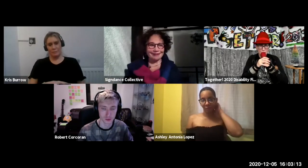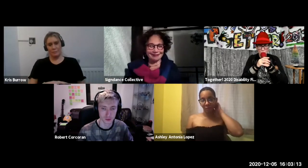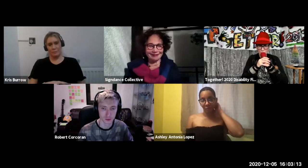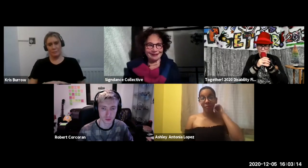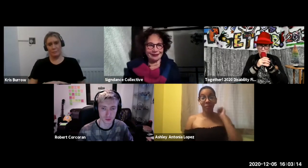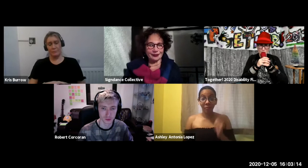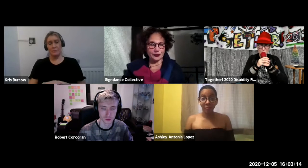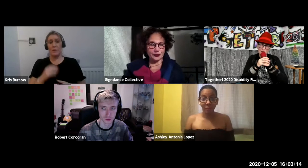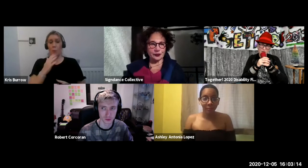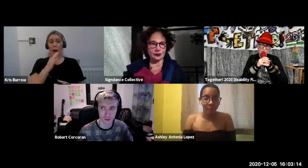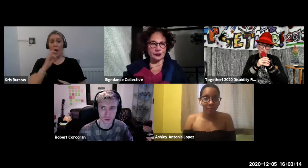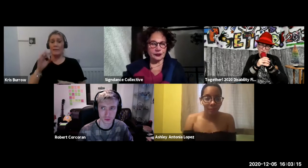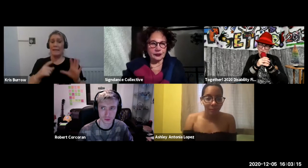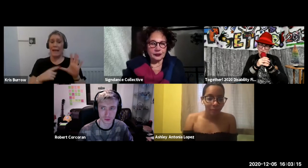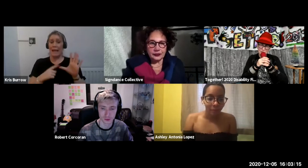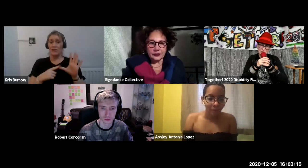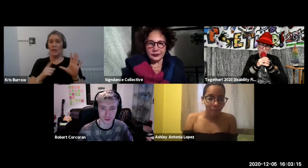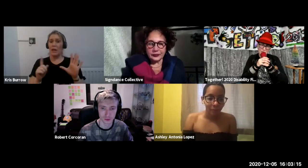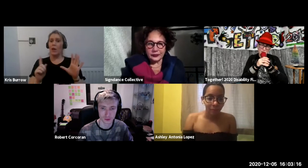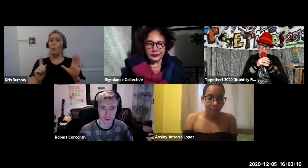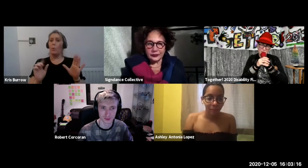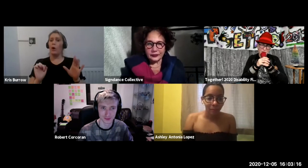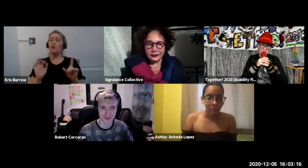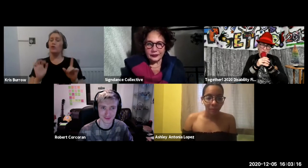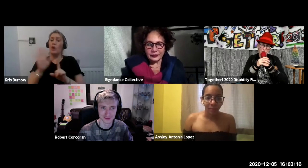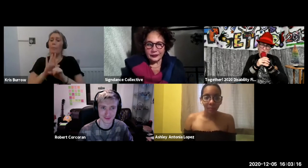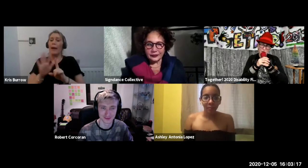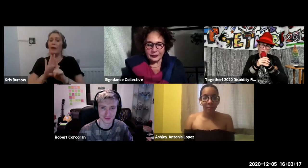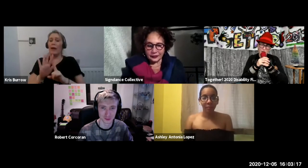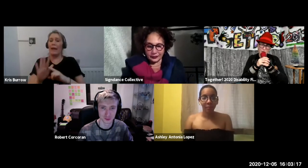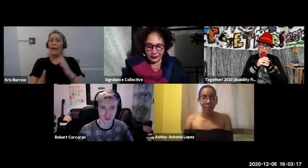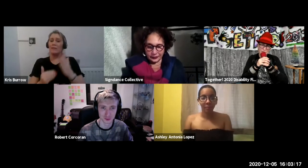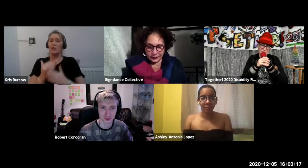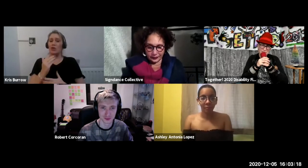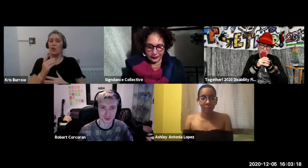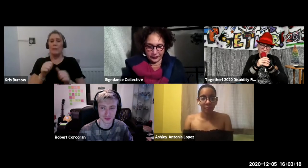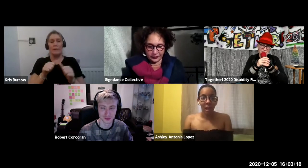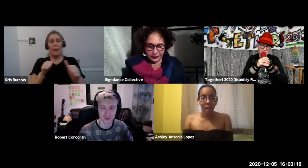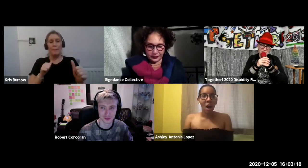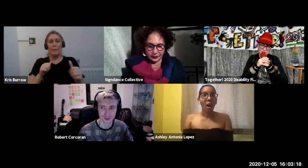Ashley, what is your background as the newest company member? How did you train?